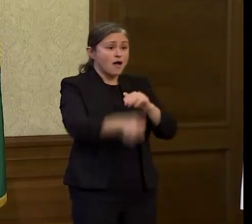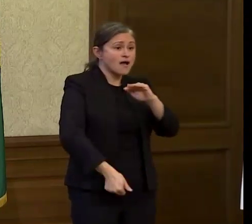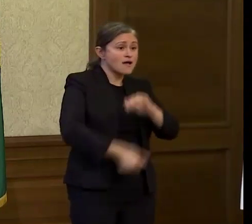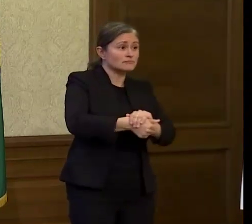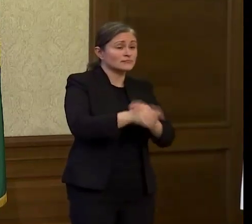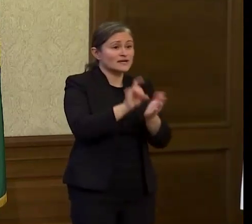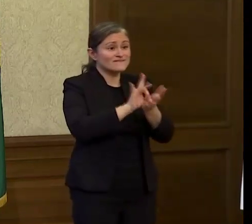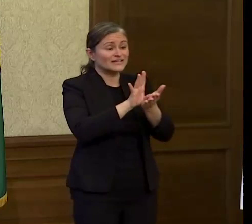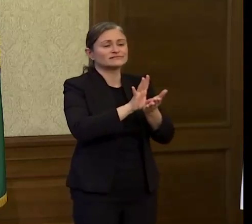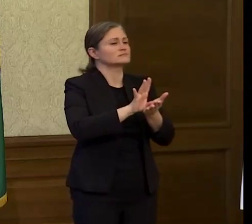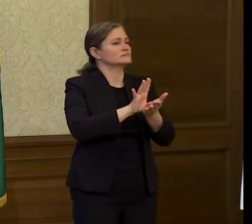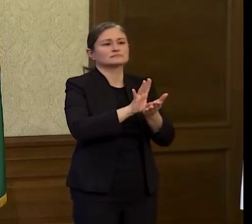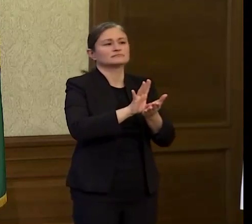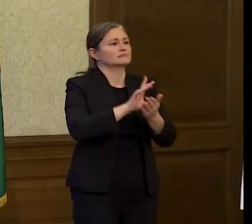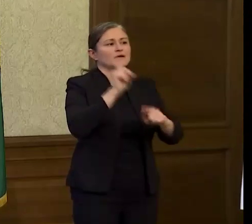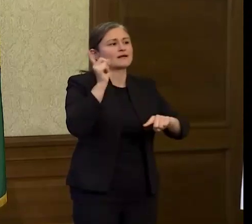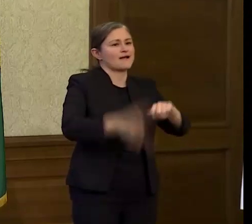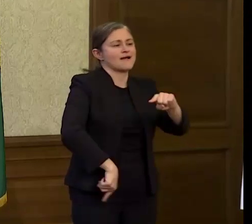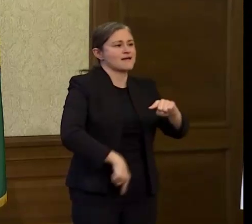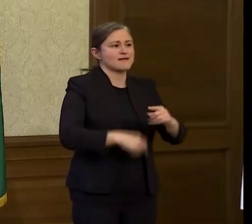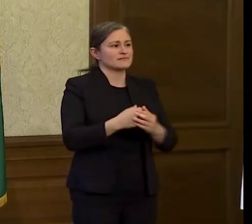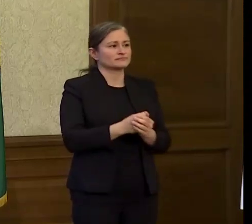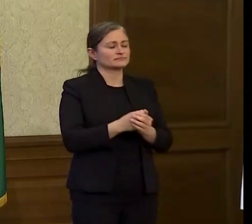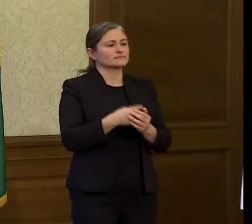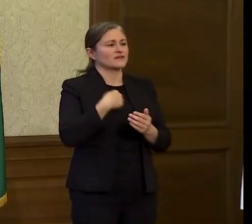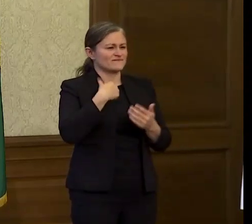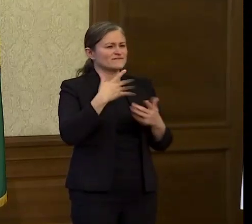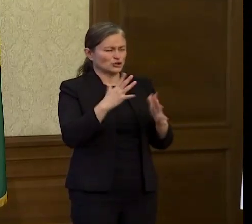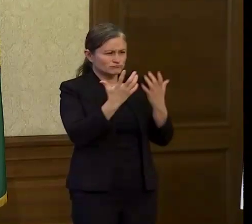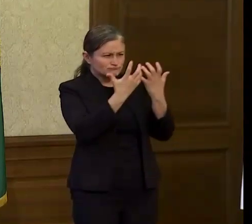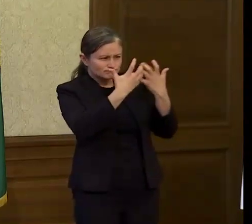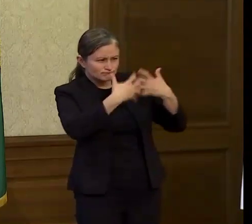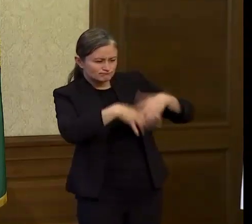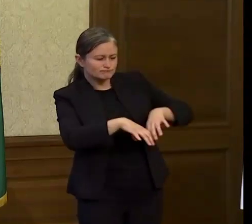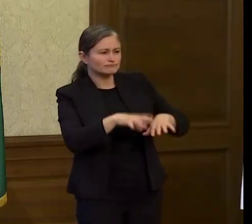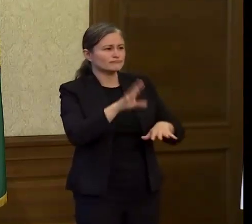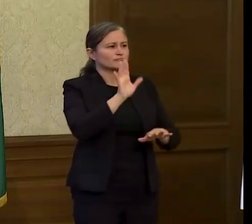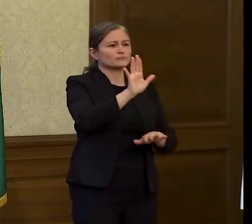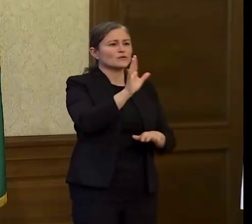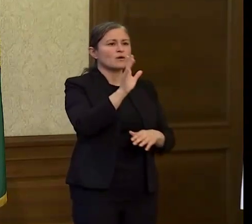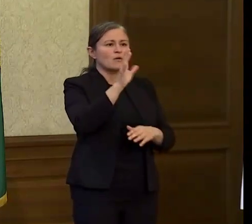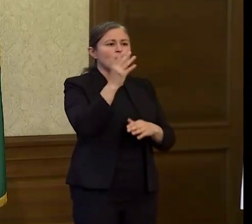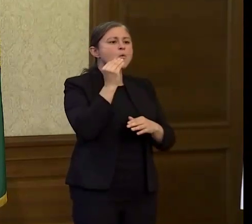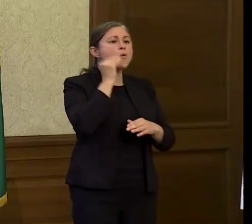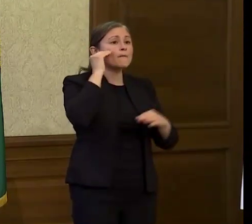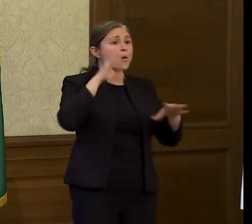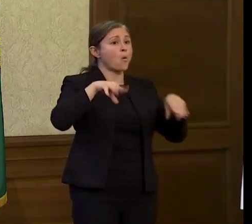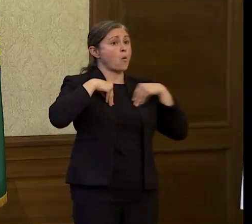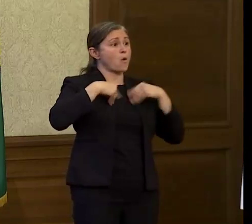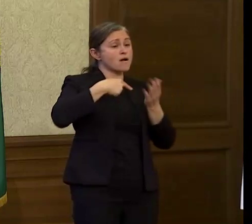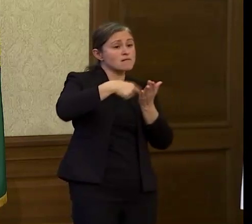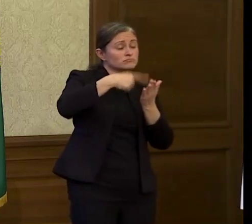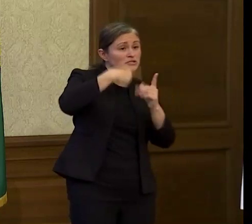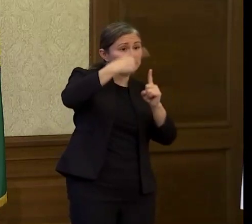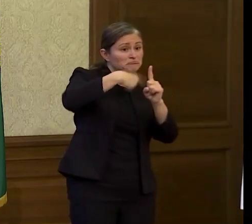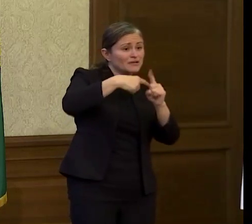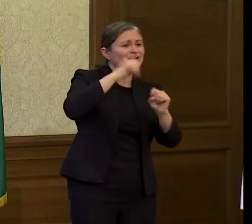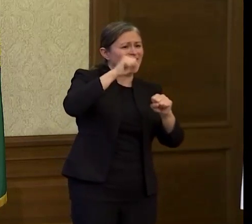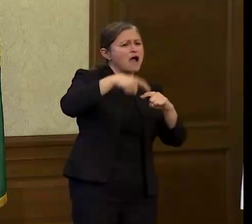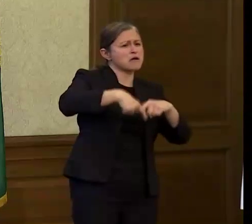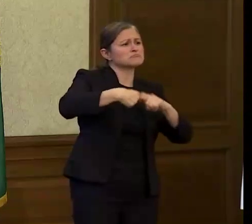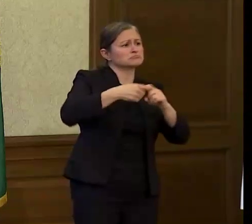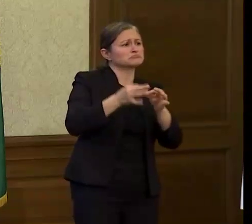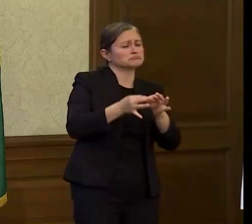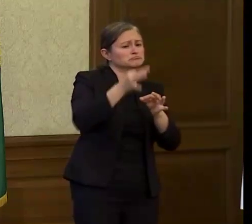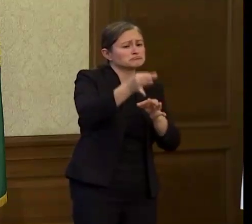We've organized mortgage forbearance. We have provided utility ratepayer assistance. We